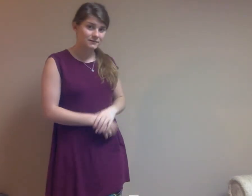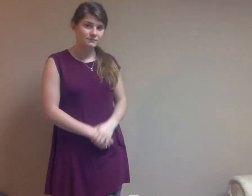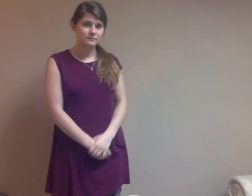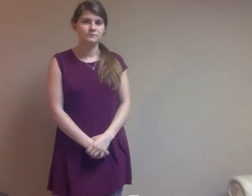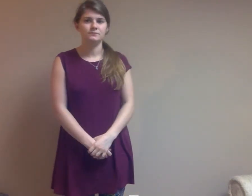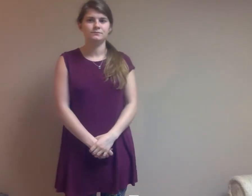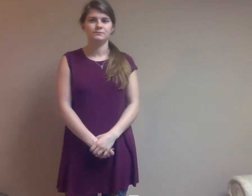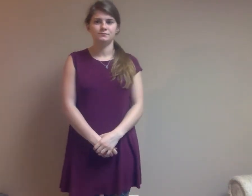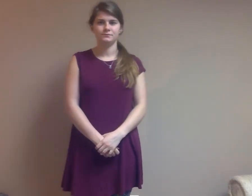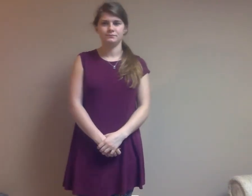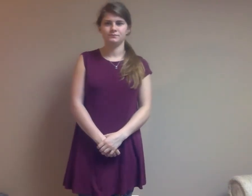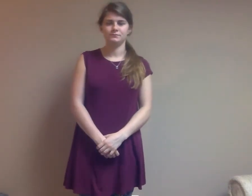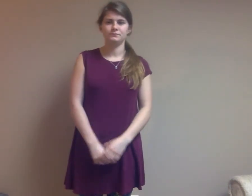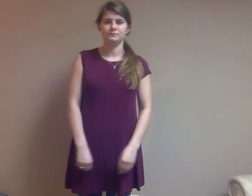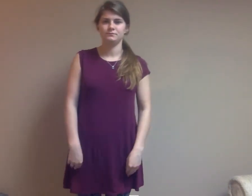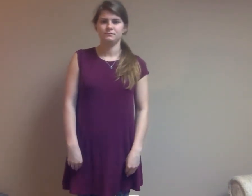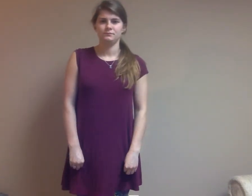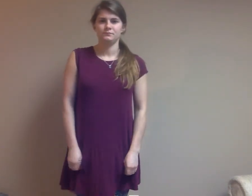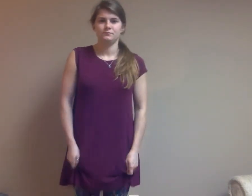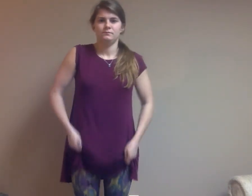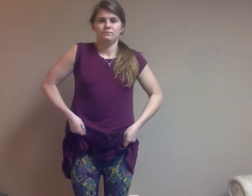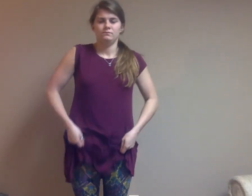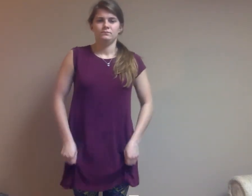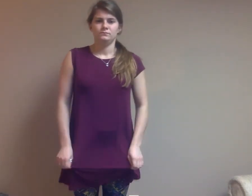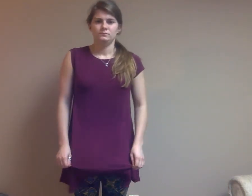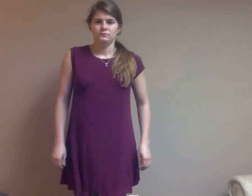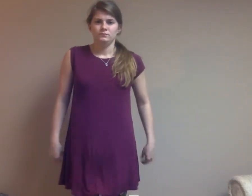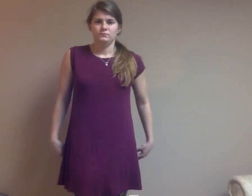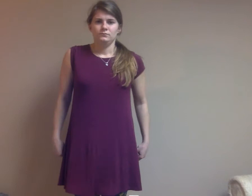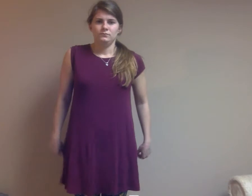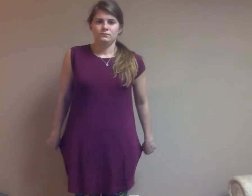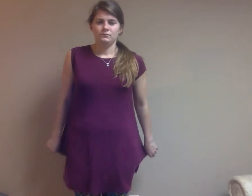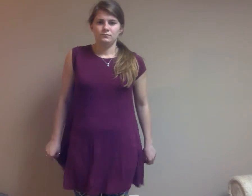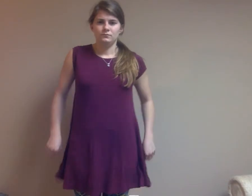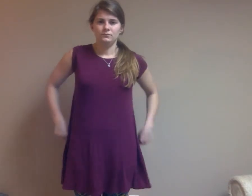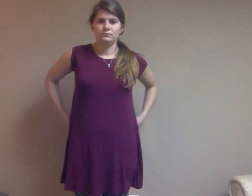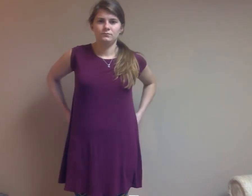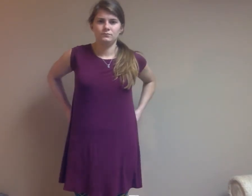Just watch the business.